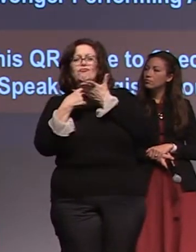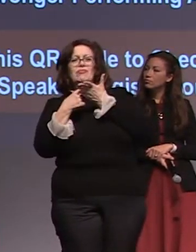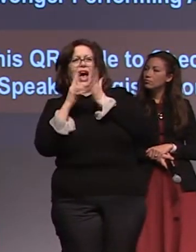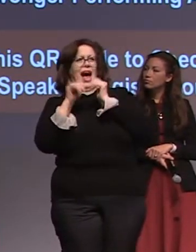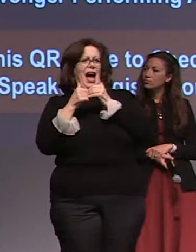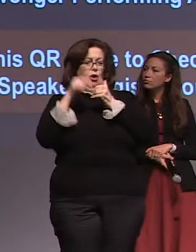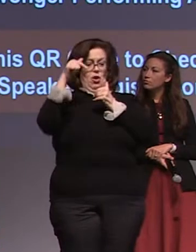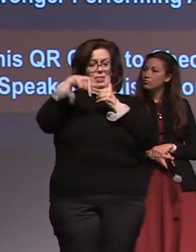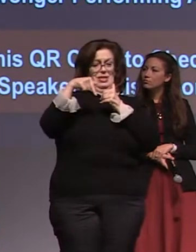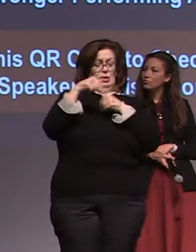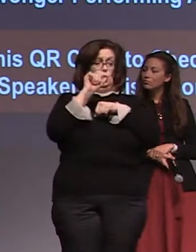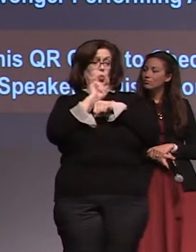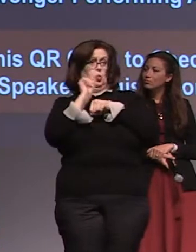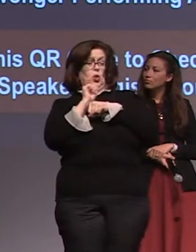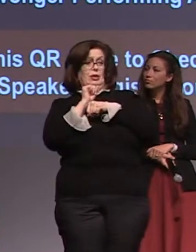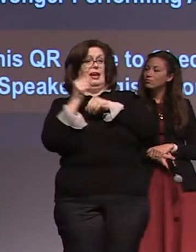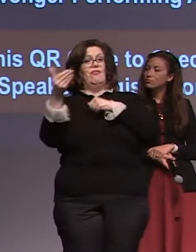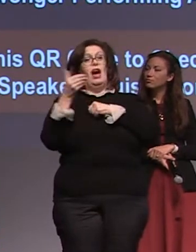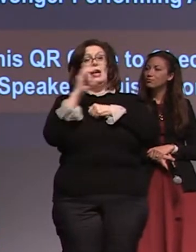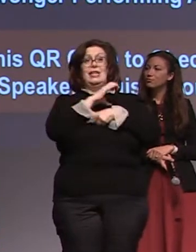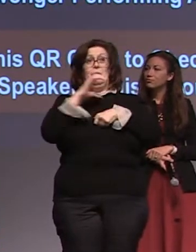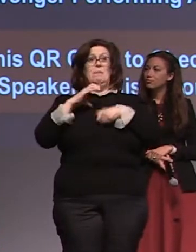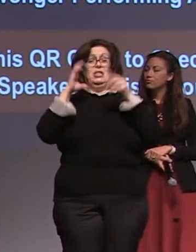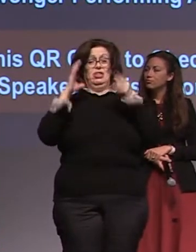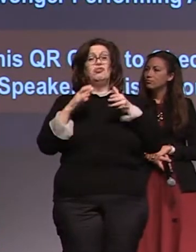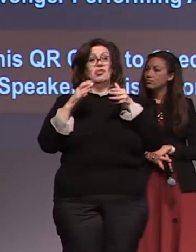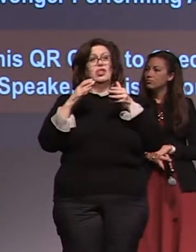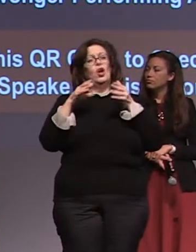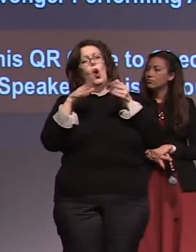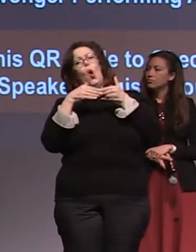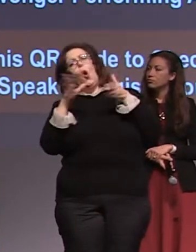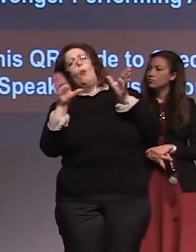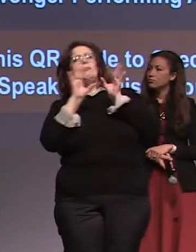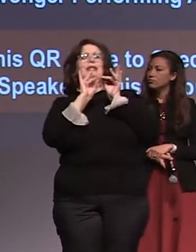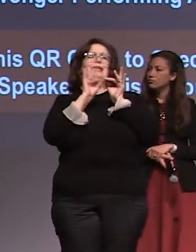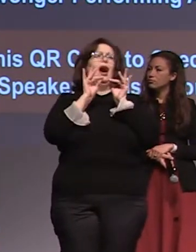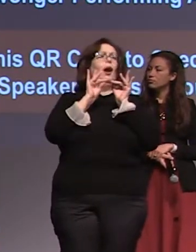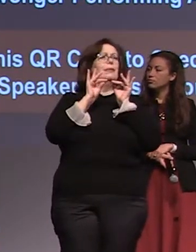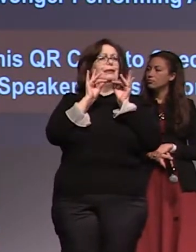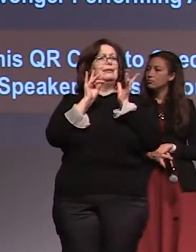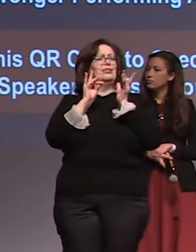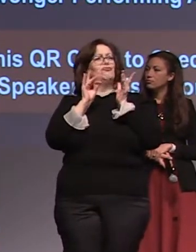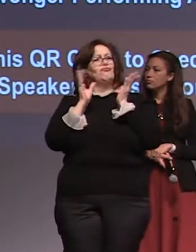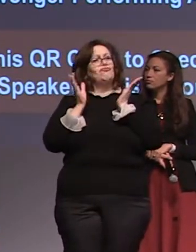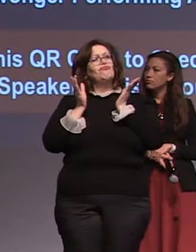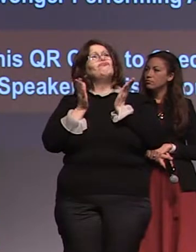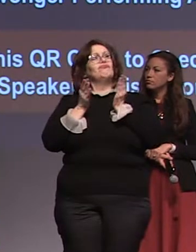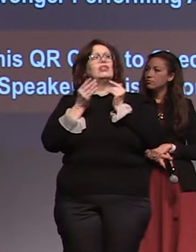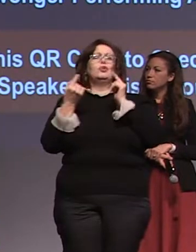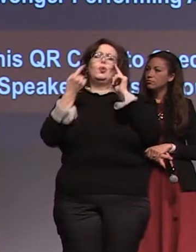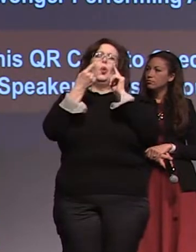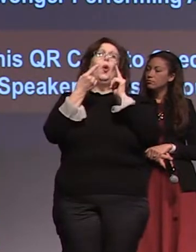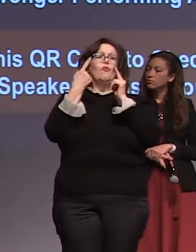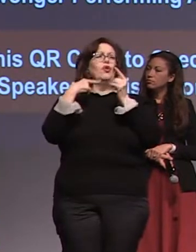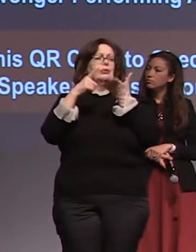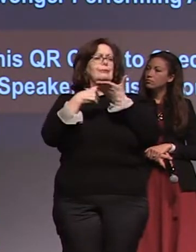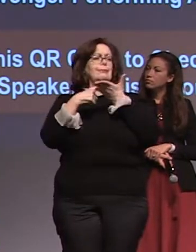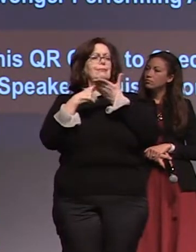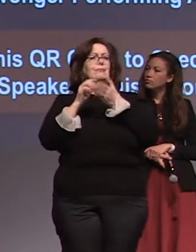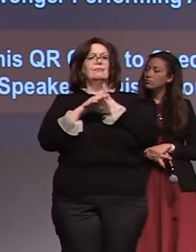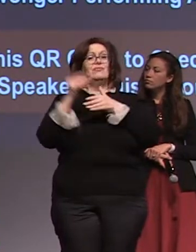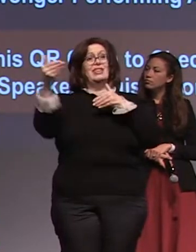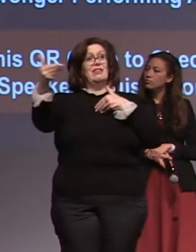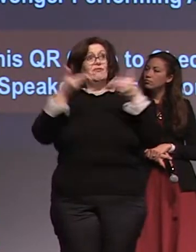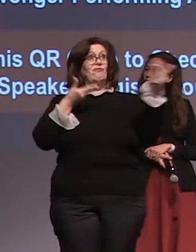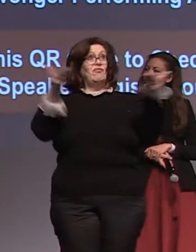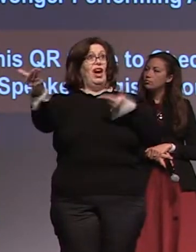tonight, and then I'll invite Commissioner Schwinn to give us some opening comments to really kind of give us a grounding for our discussion. We are going to invite